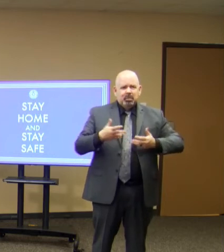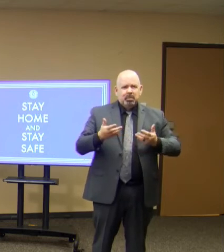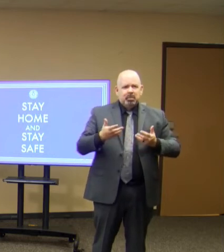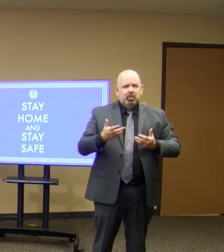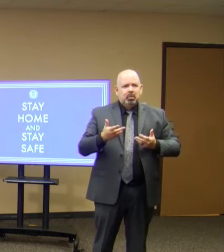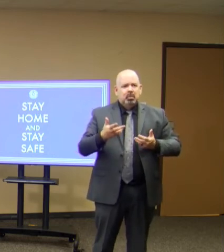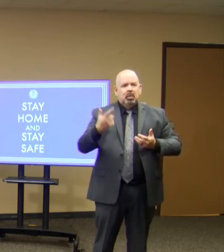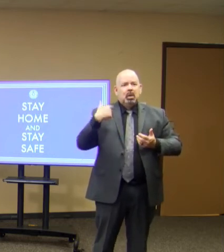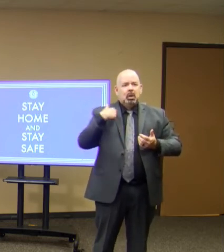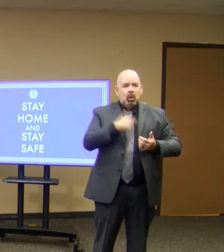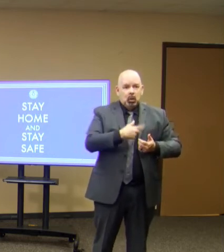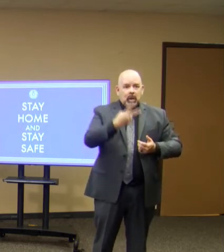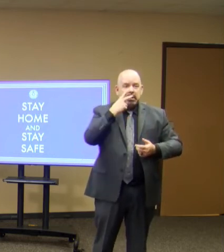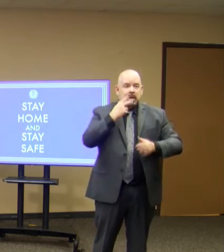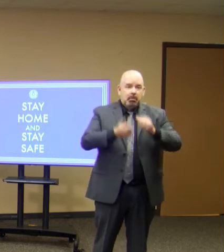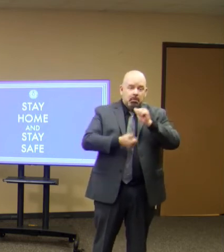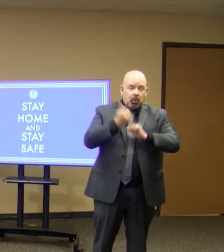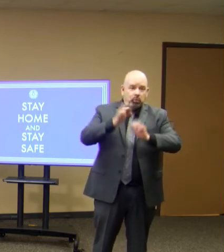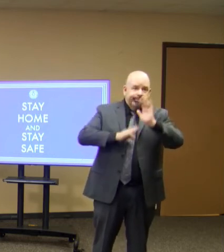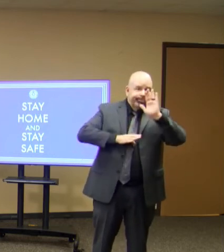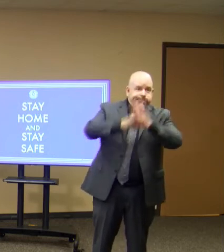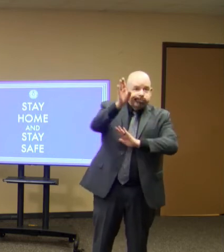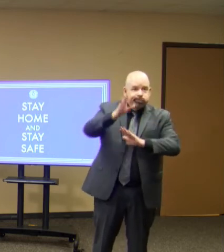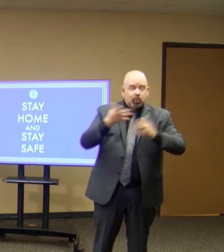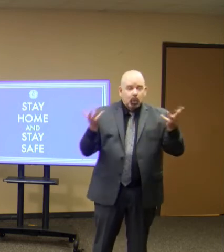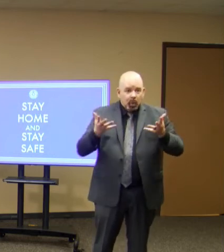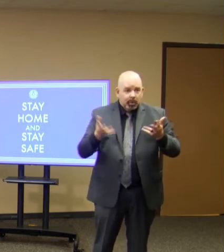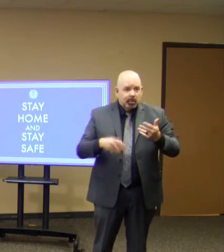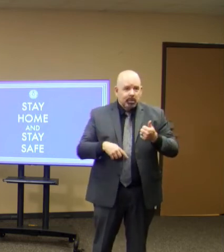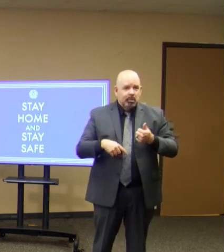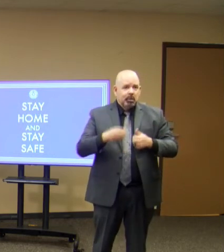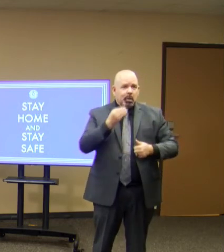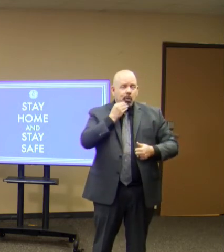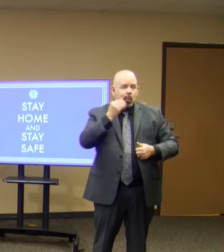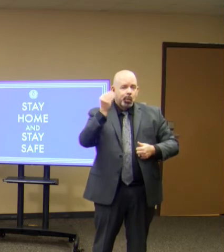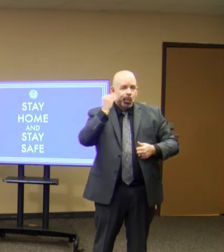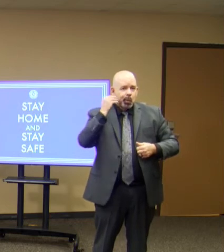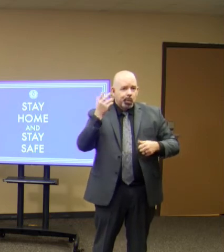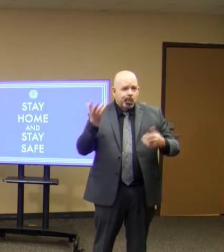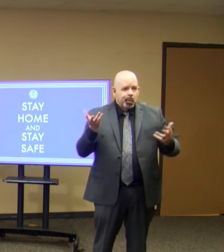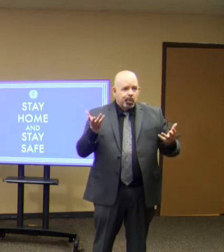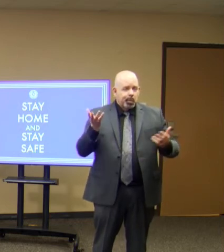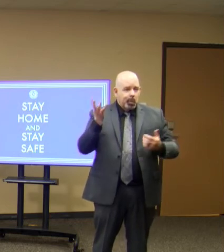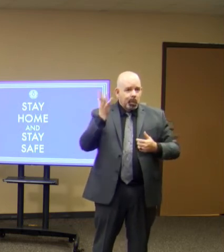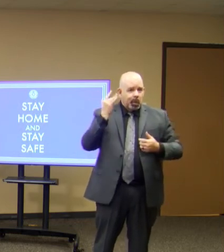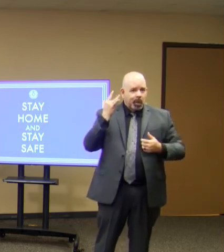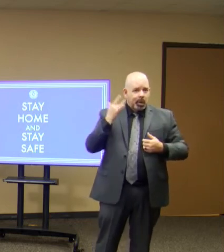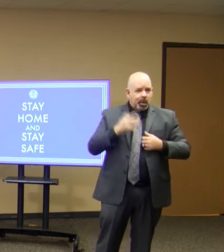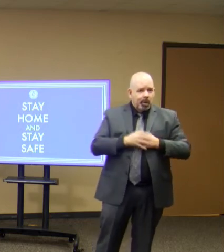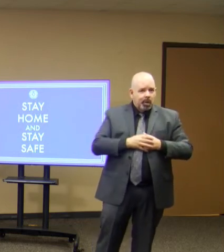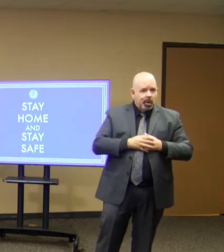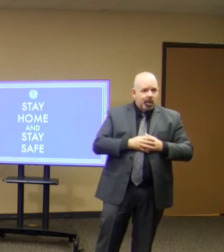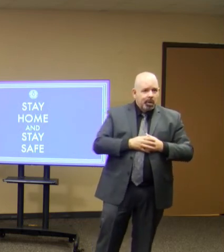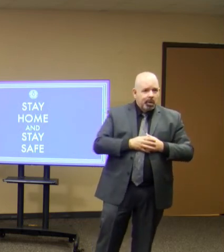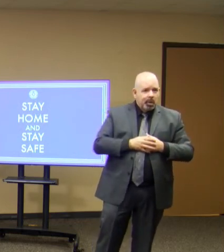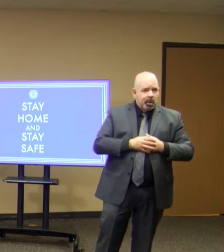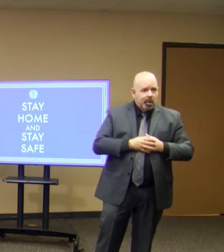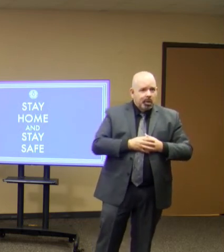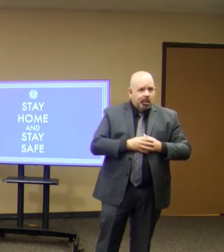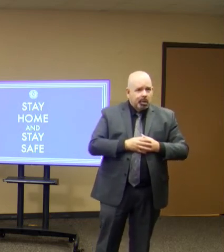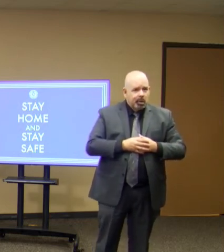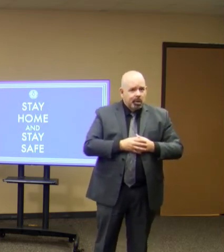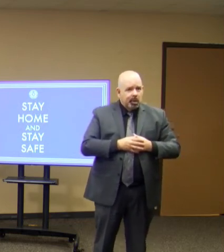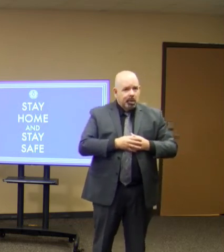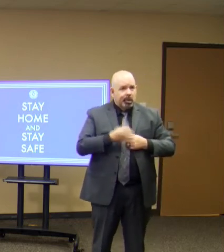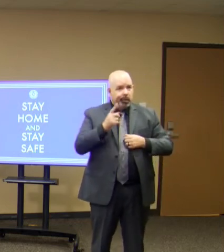of our exposures are happening at home. Why is that? We'll stop and think about it. You probably know somebody who's been to a